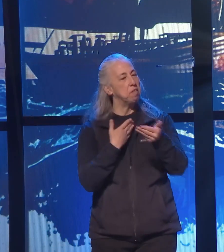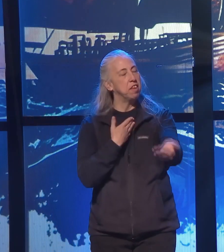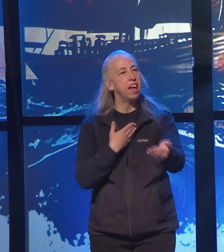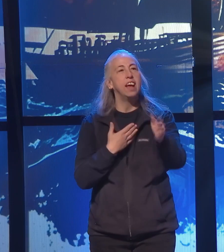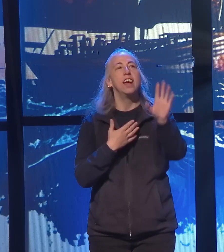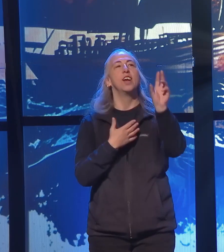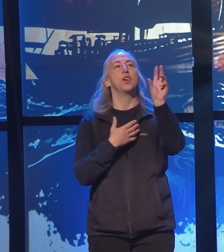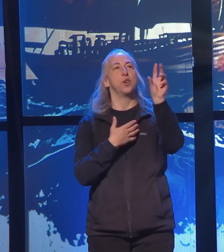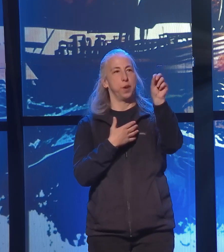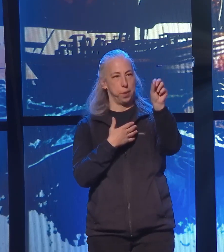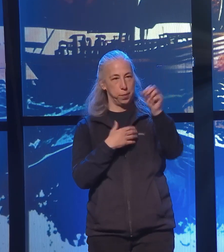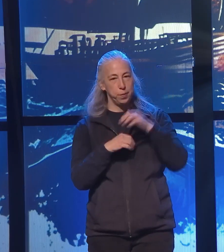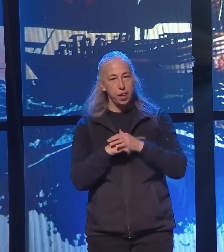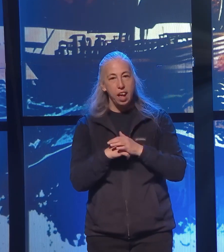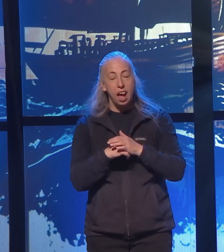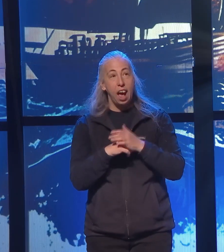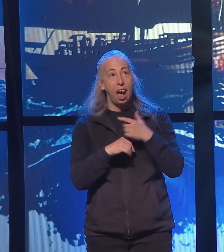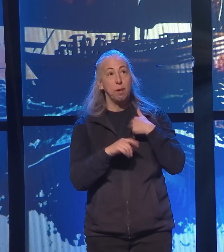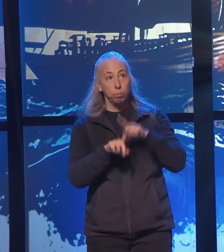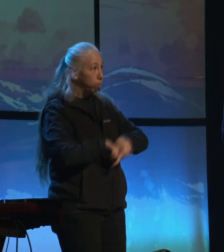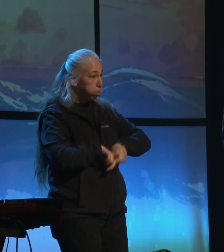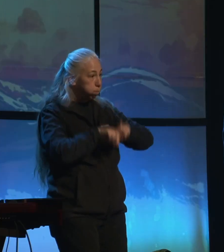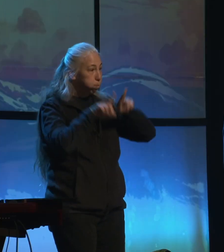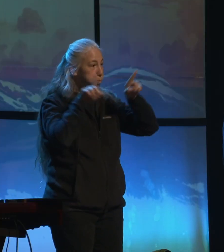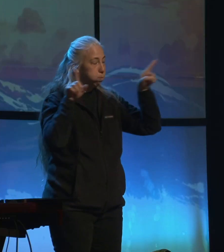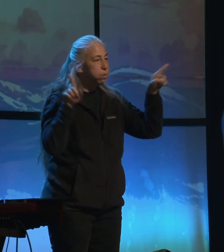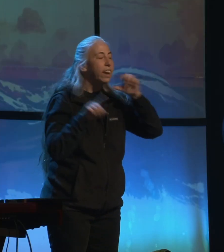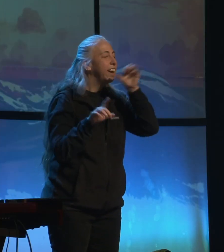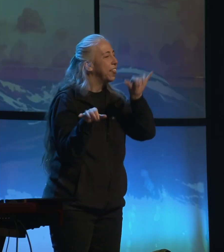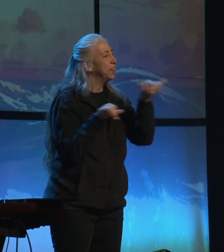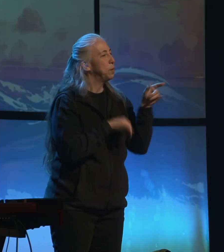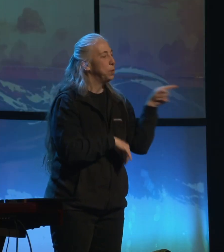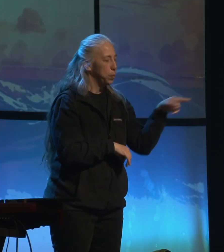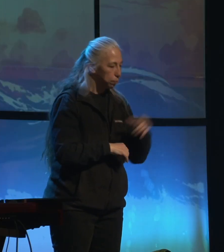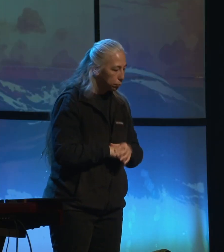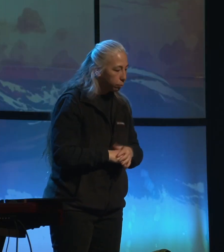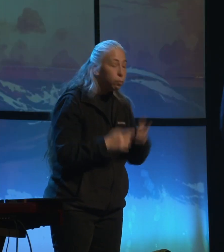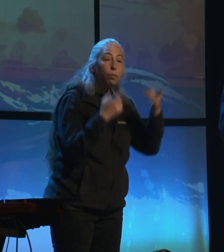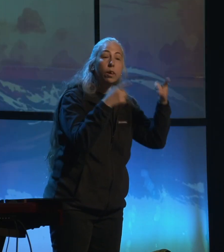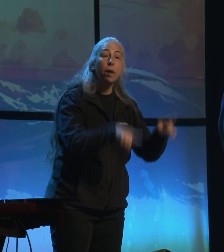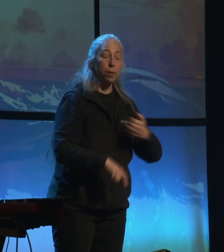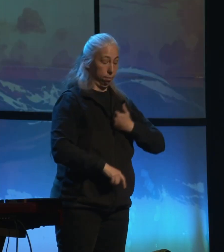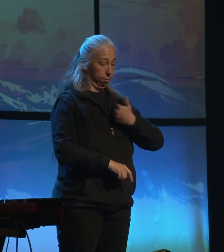known you long enough. I am nothing like you. Okay, when I get stressed,